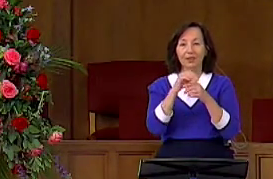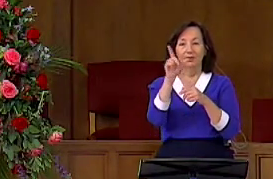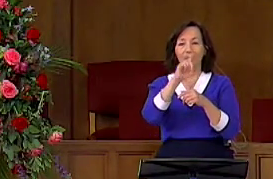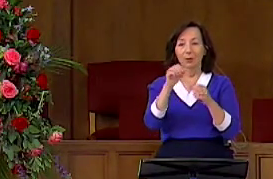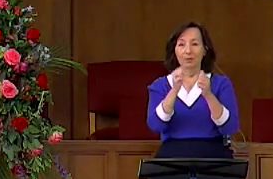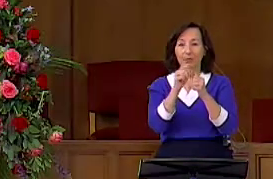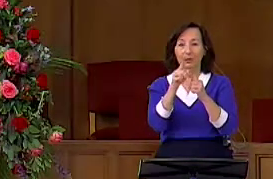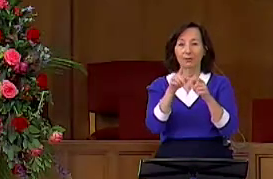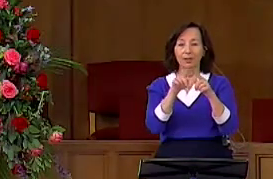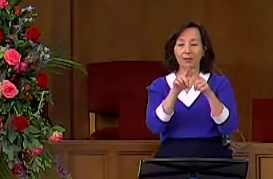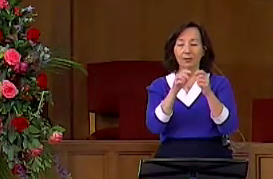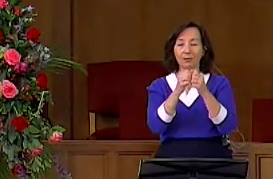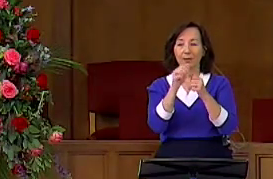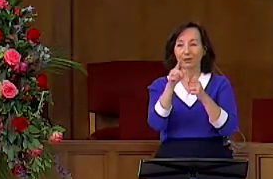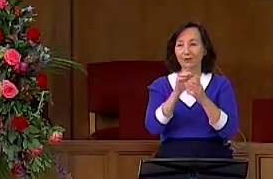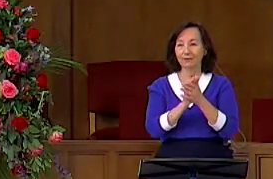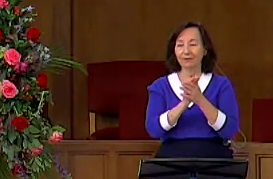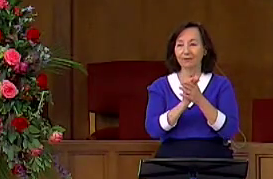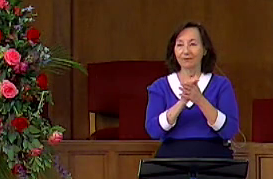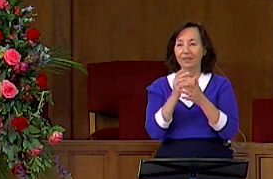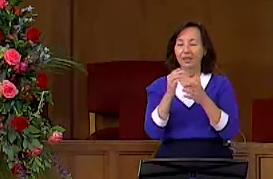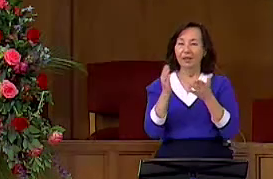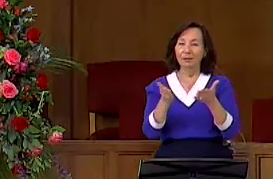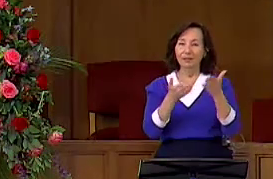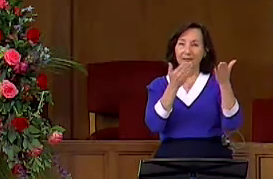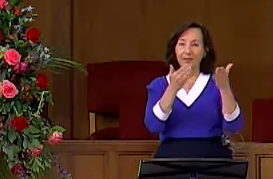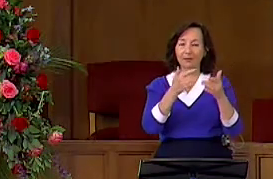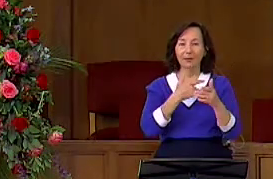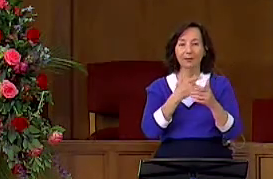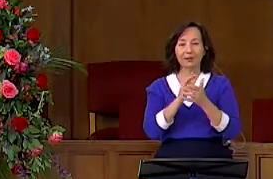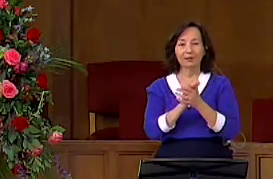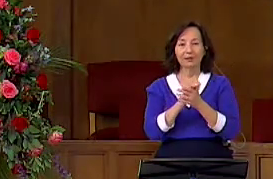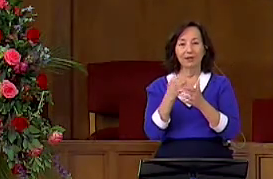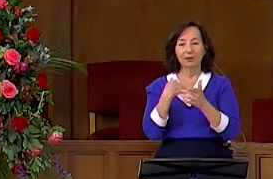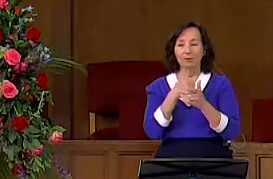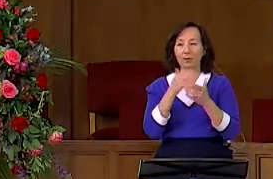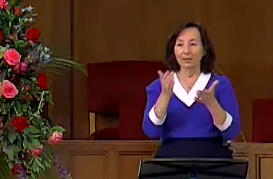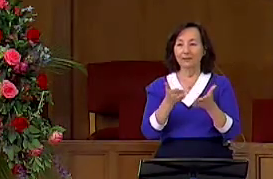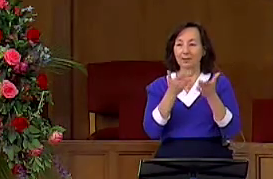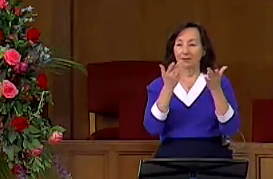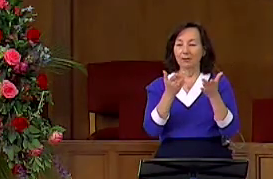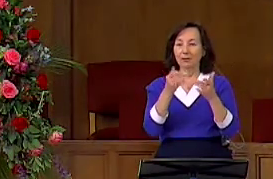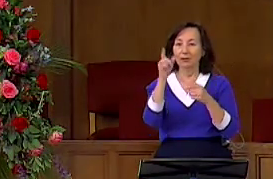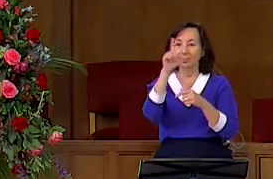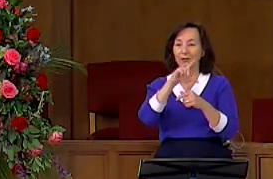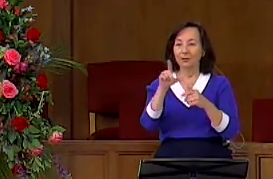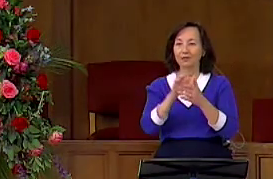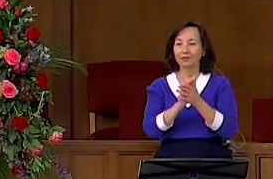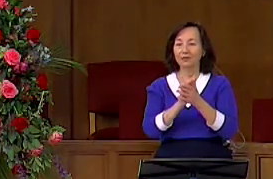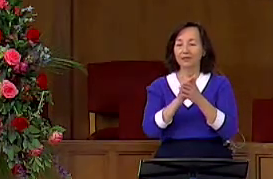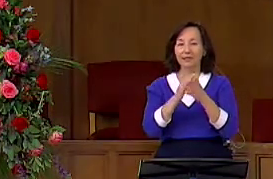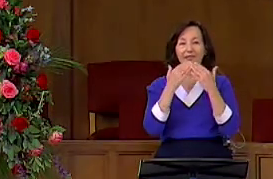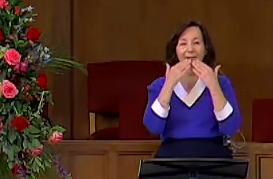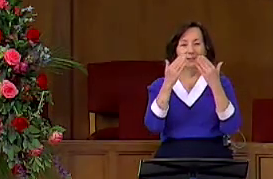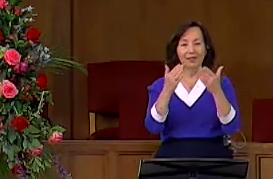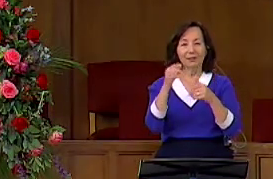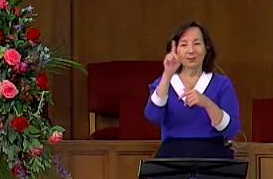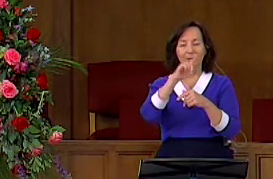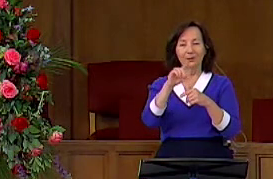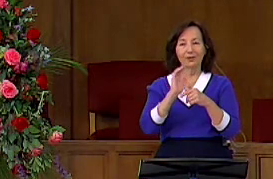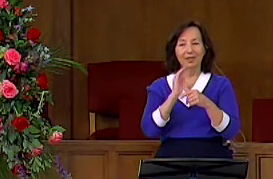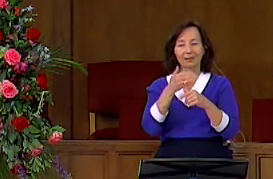you. And also with you. We lift up your hearts. We lift our hearts, Lord. Let us give thanks to the